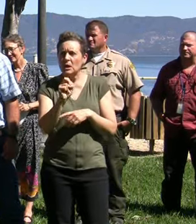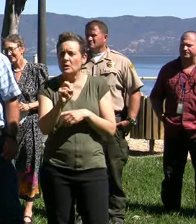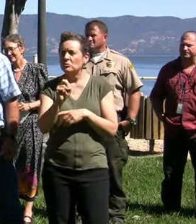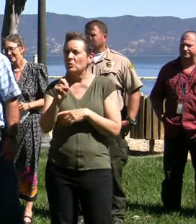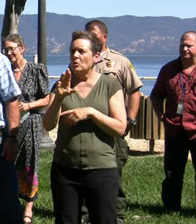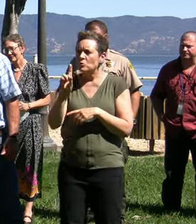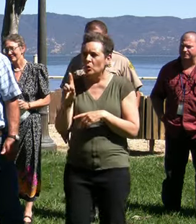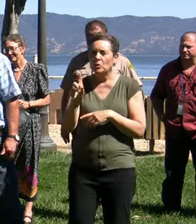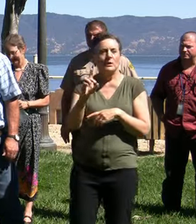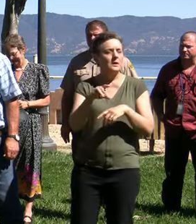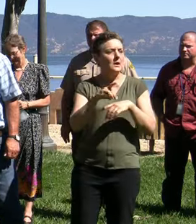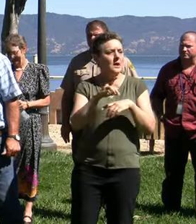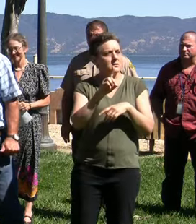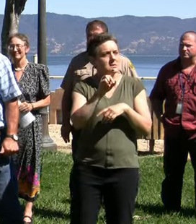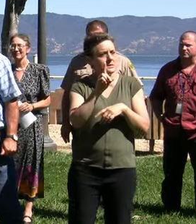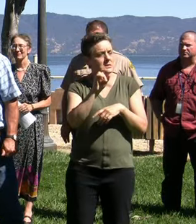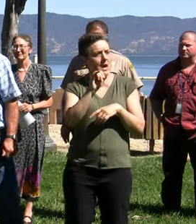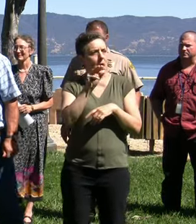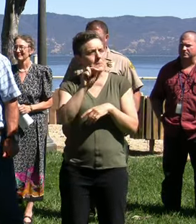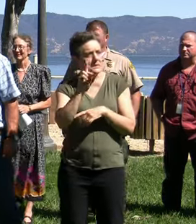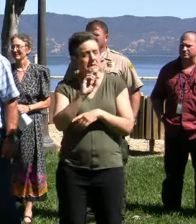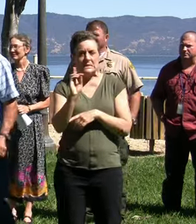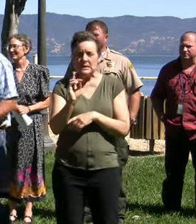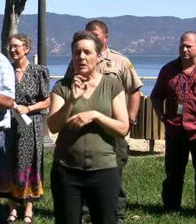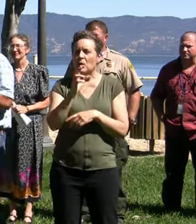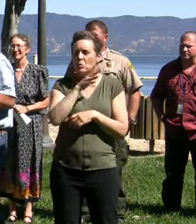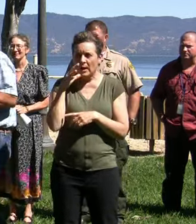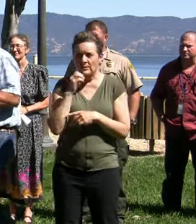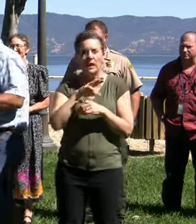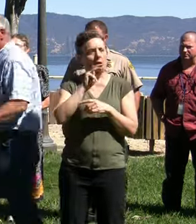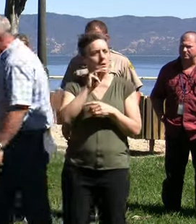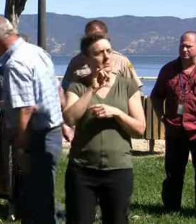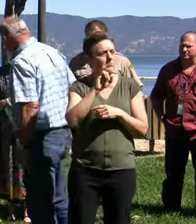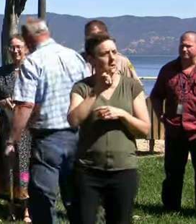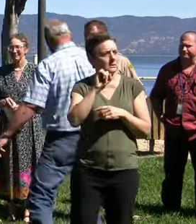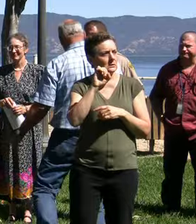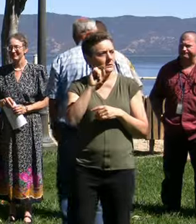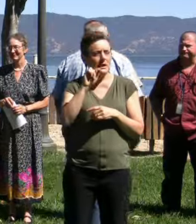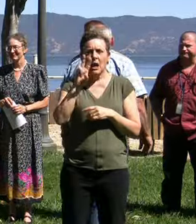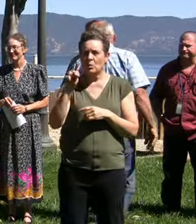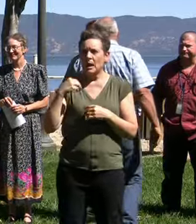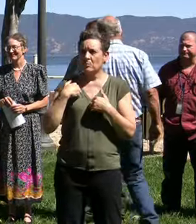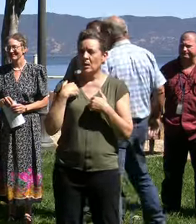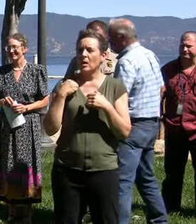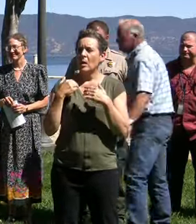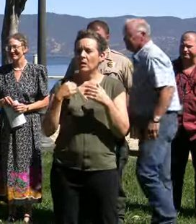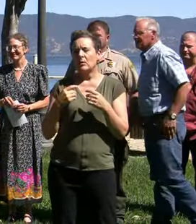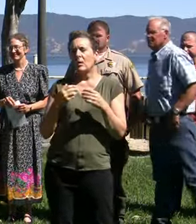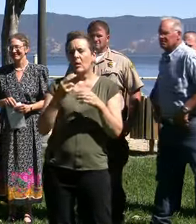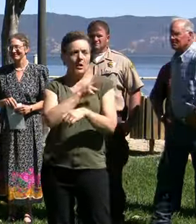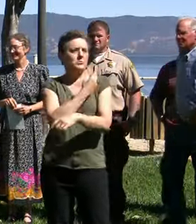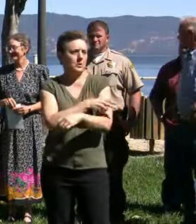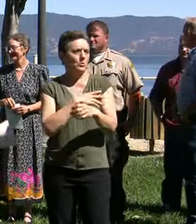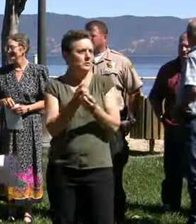Diamond D Ranch, Middletown, and Middletown Animal Hospital. They're dispensing it at all three of those sites. Yeah. Does that answer your question? Yes, thank you